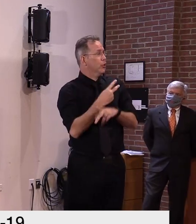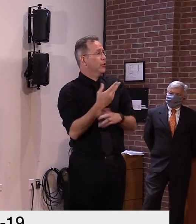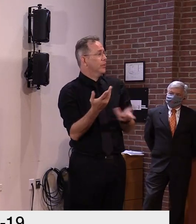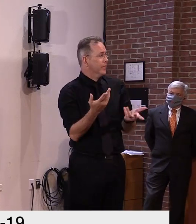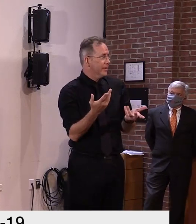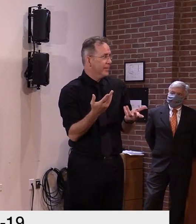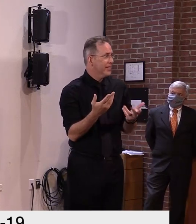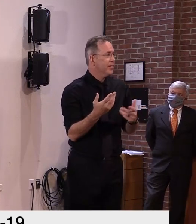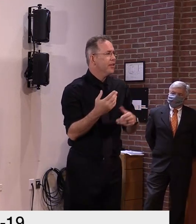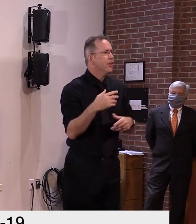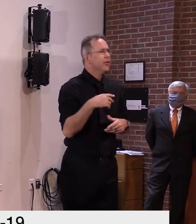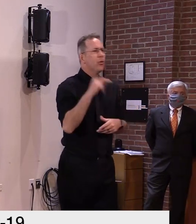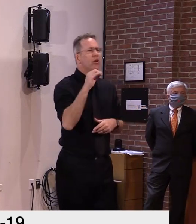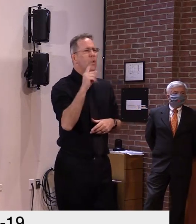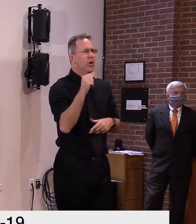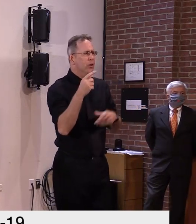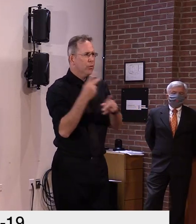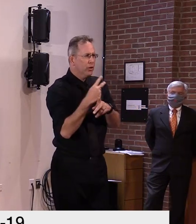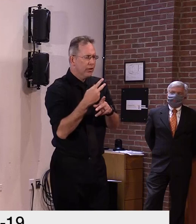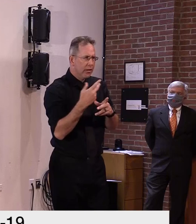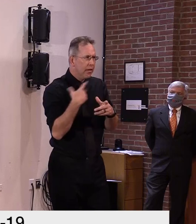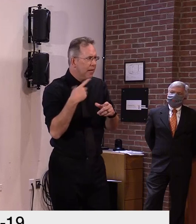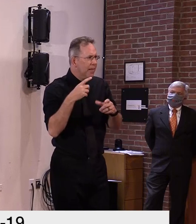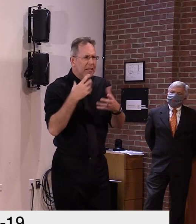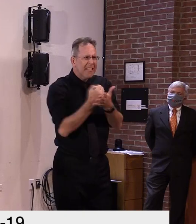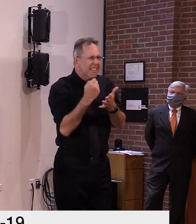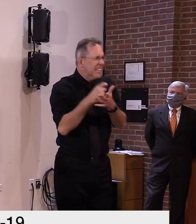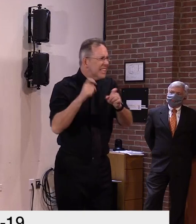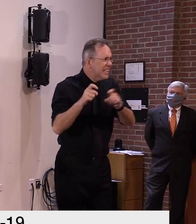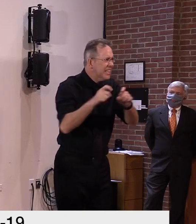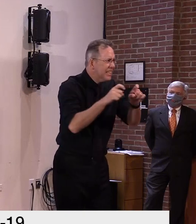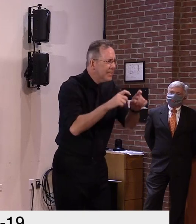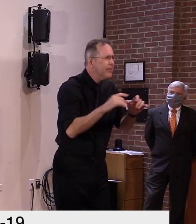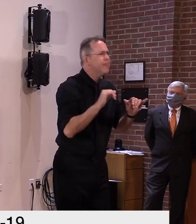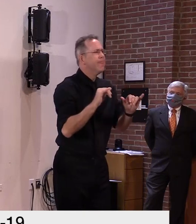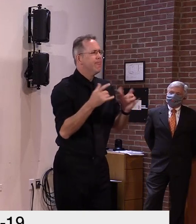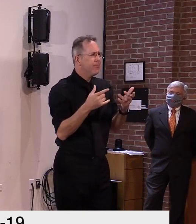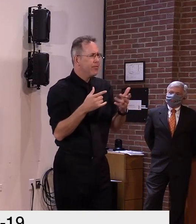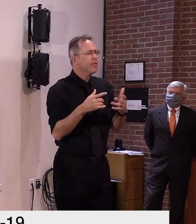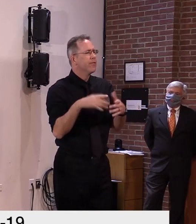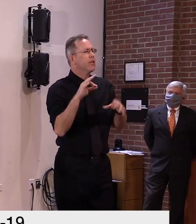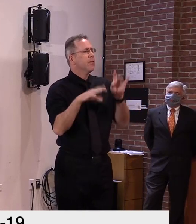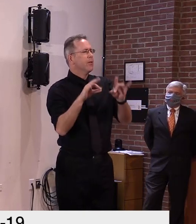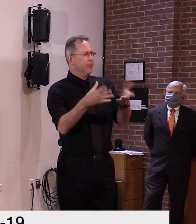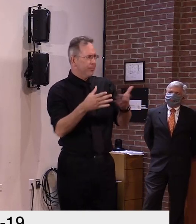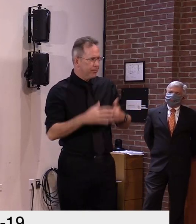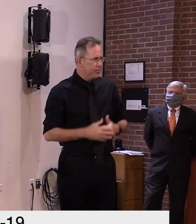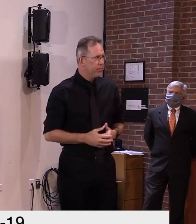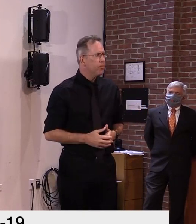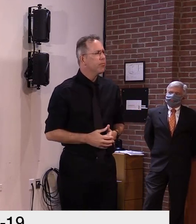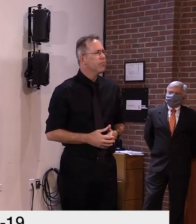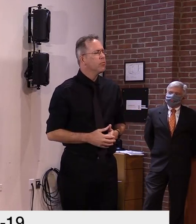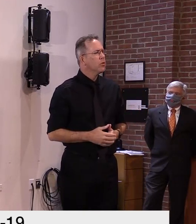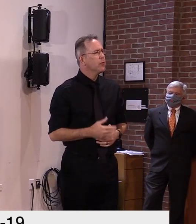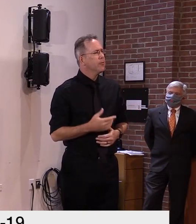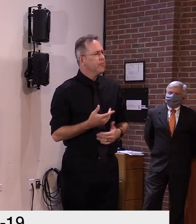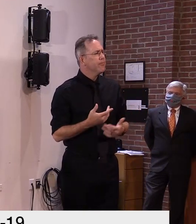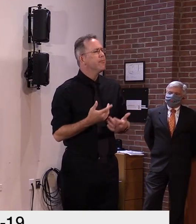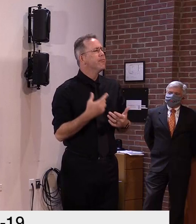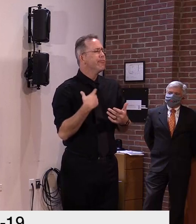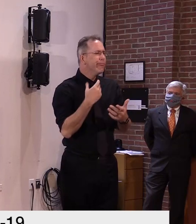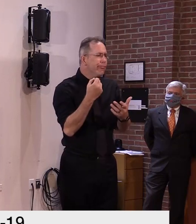are turning up a lot of cases. So that does definitely interplay with each other. So maybe their cases per